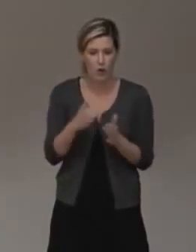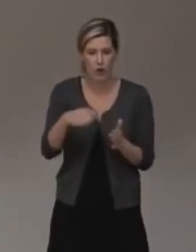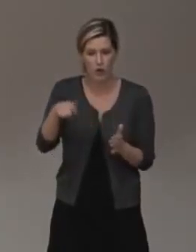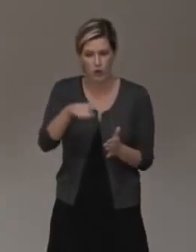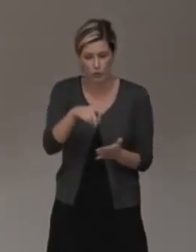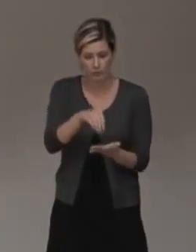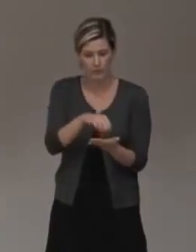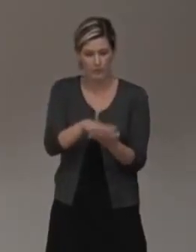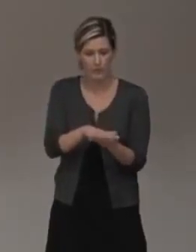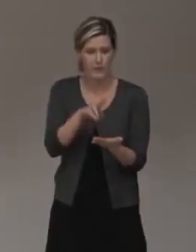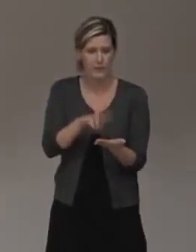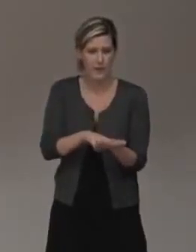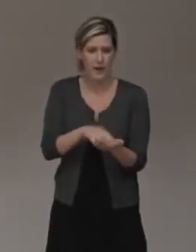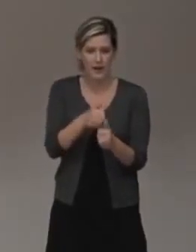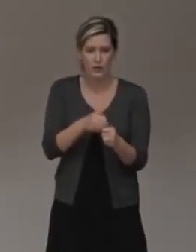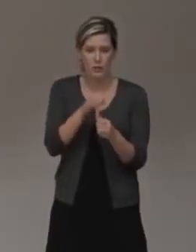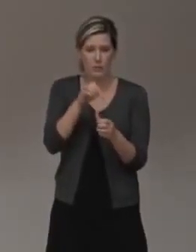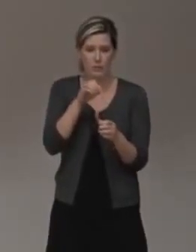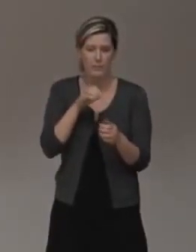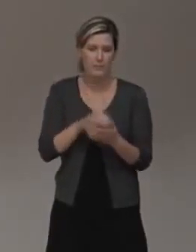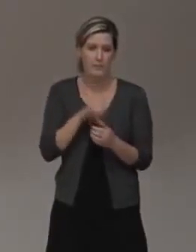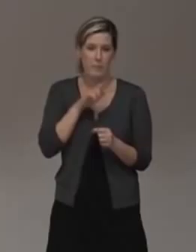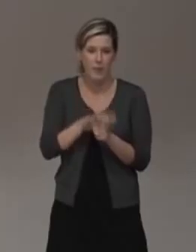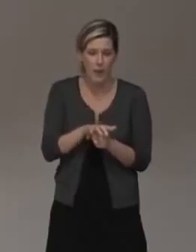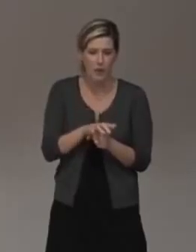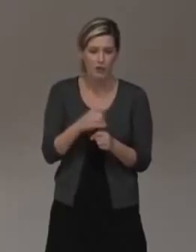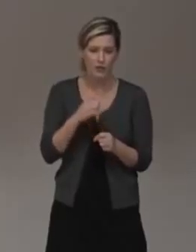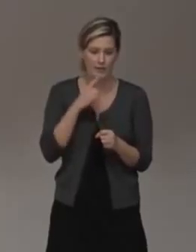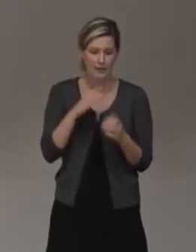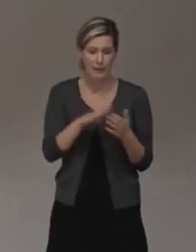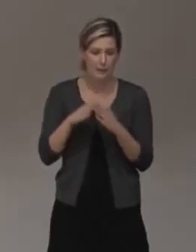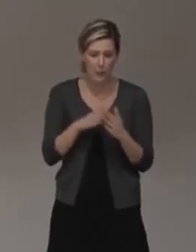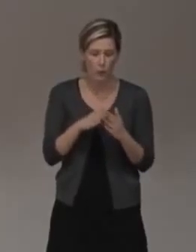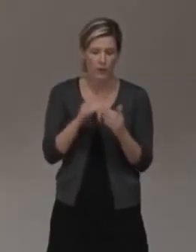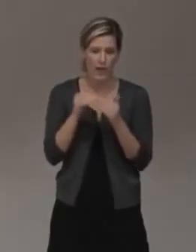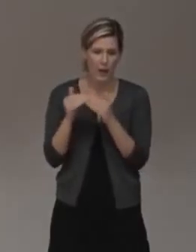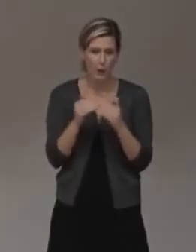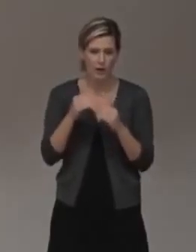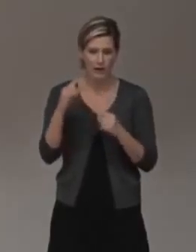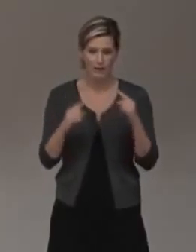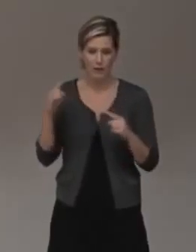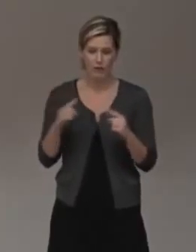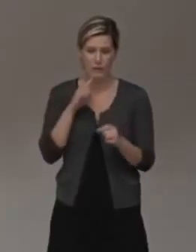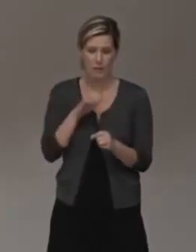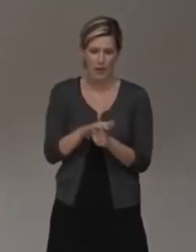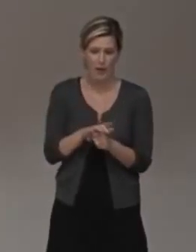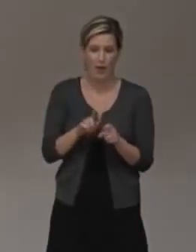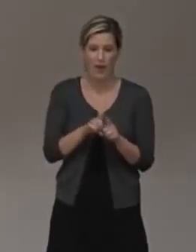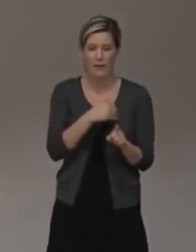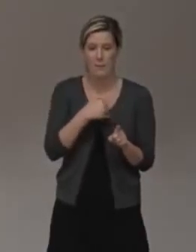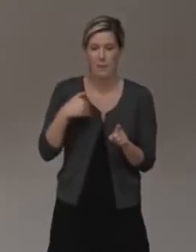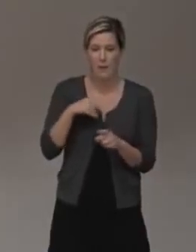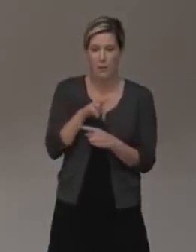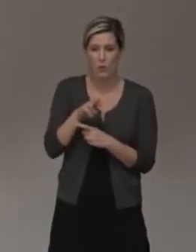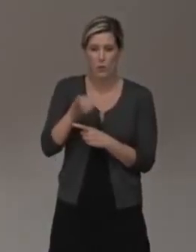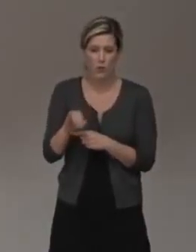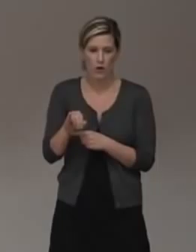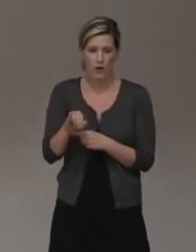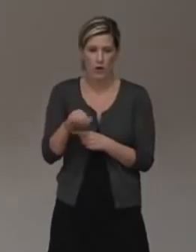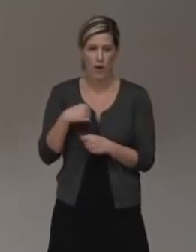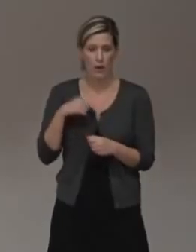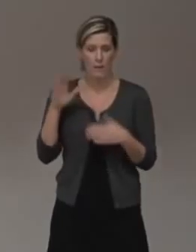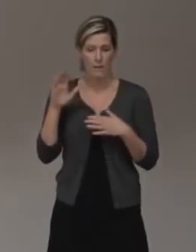this pledge. And it says, Community Equity and Diversity Pledge. As a member of the University of Rhode Island Community Pledge,